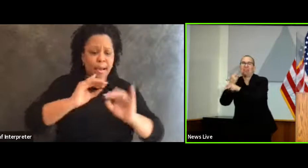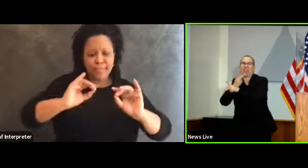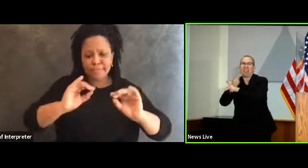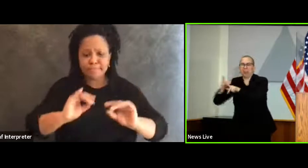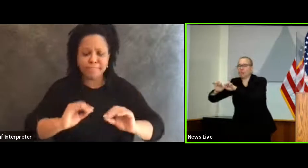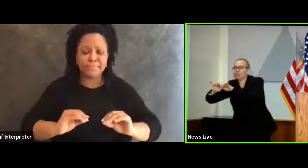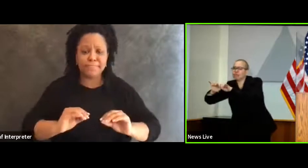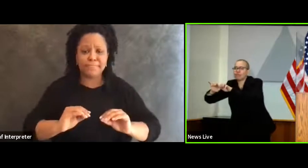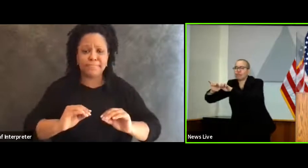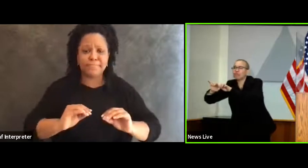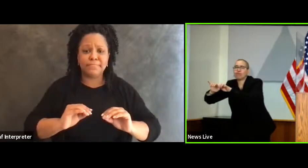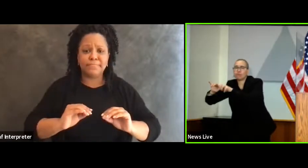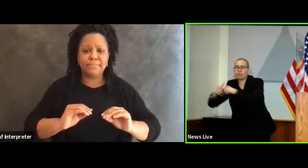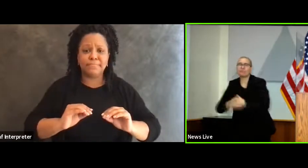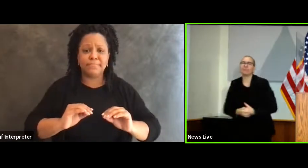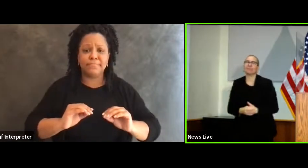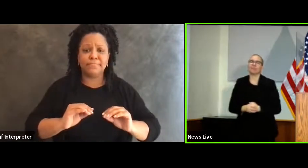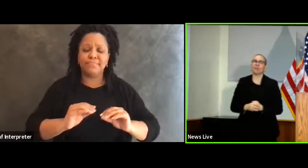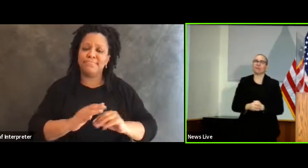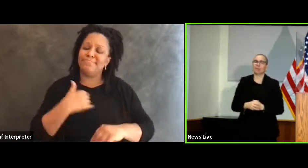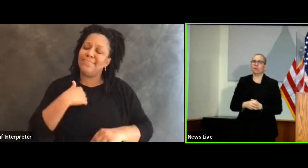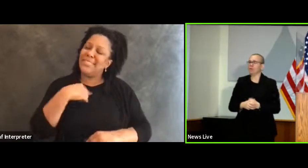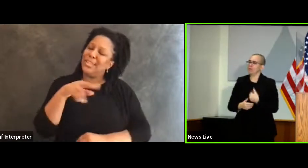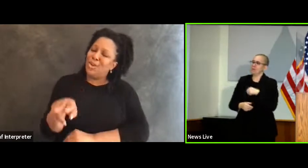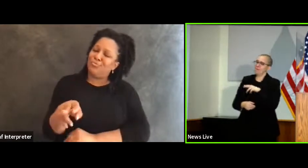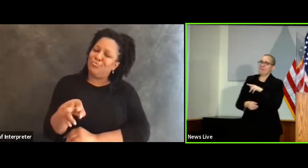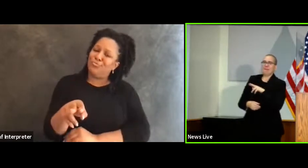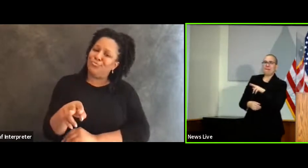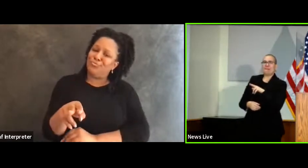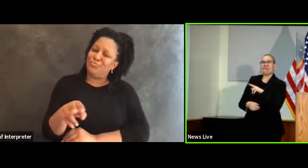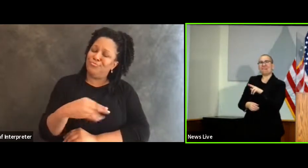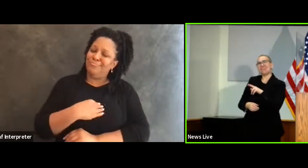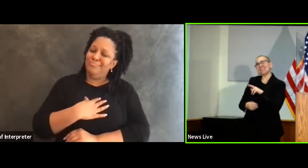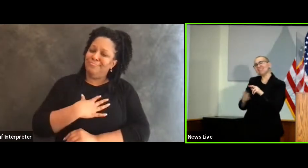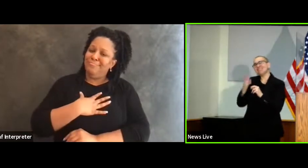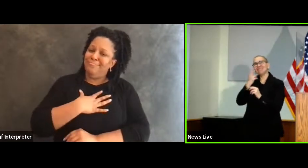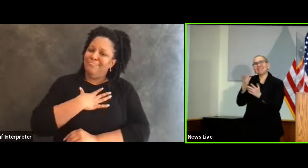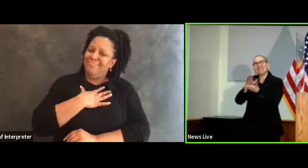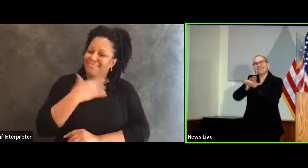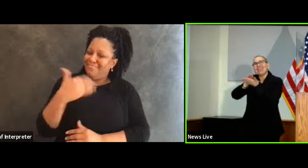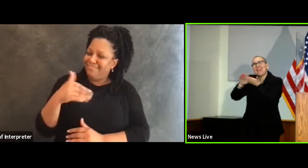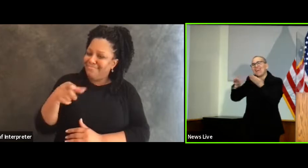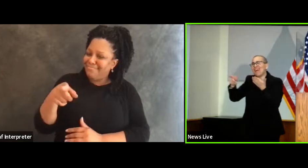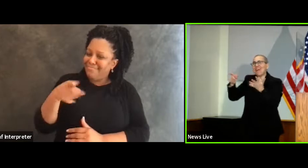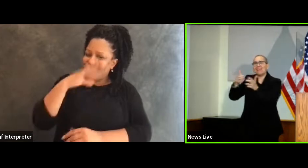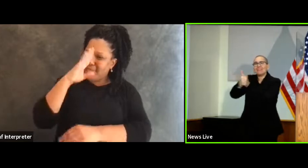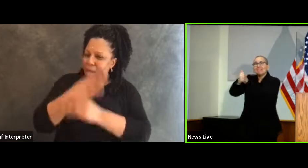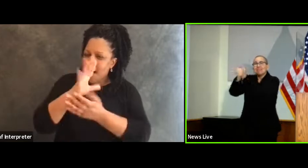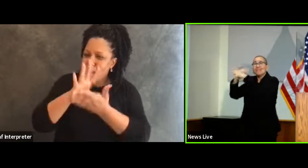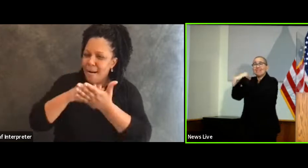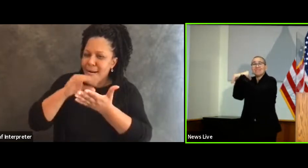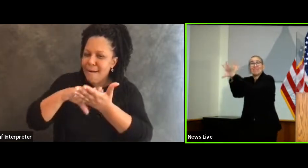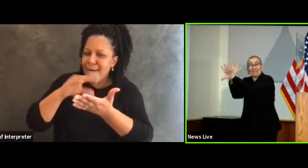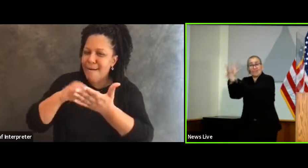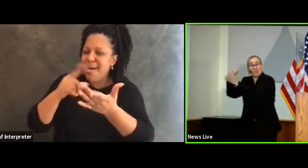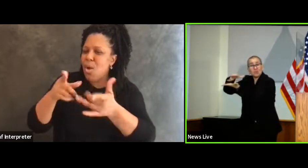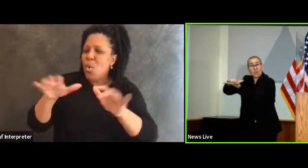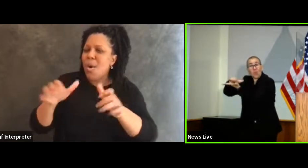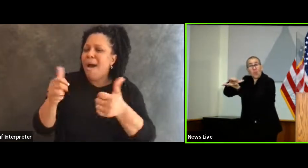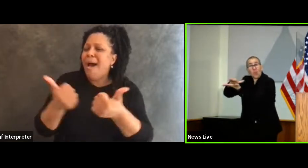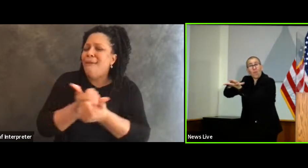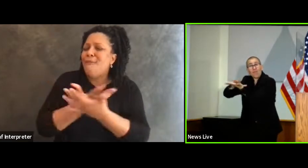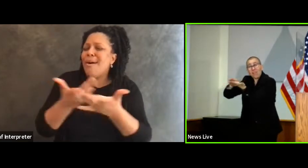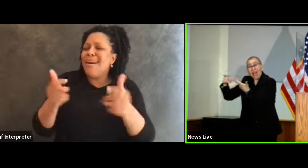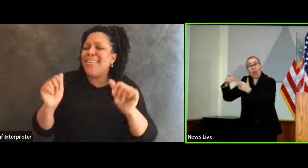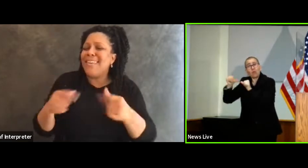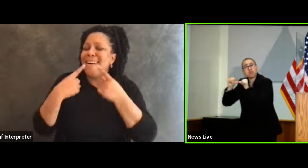And it's rewarding to see him in that element and to understand that he's doing everything he can to make sure that he makes a